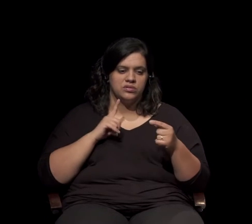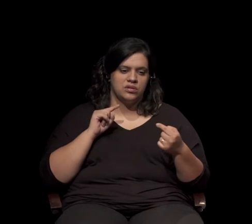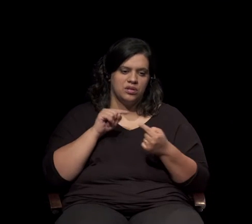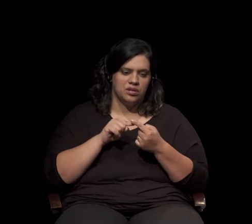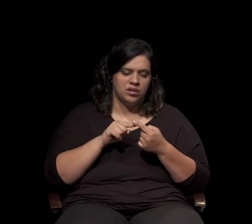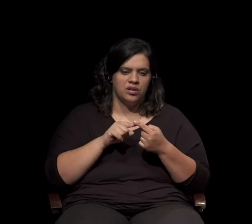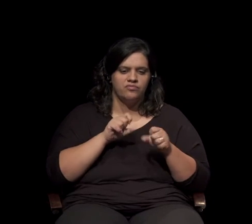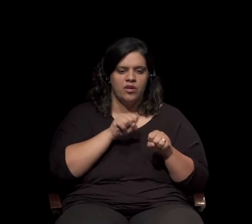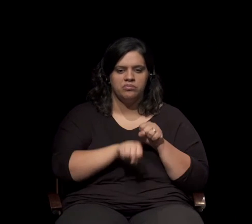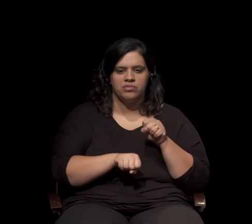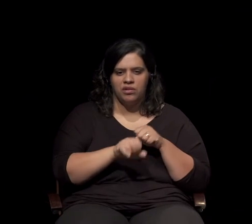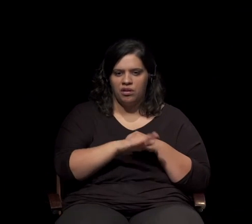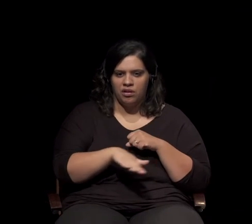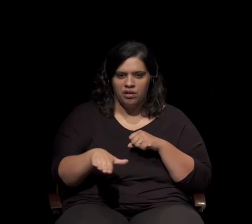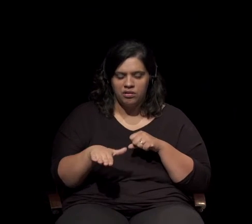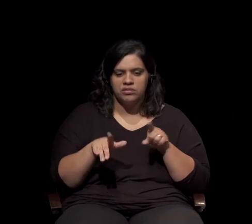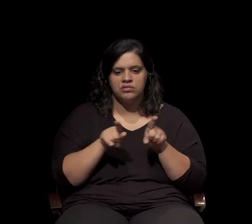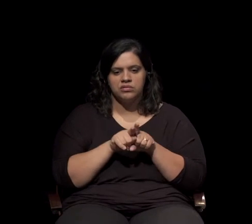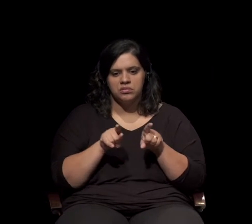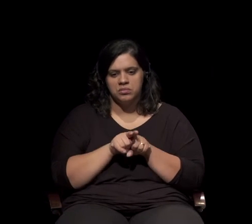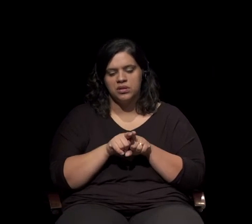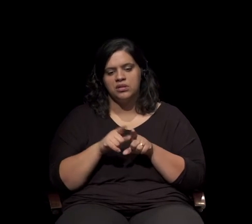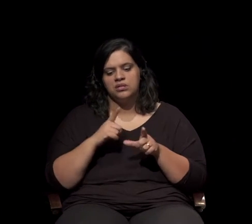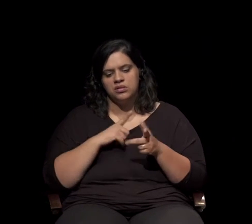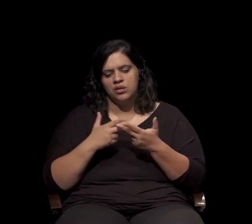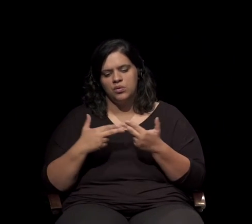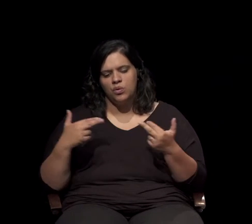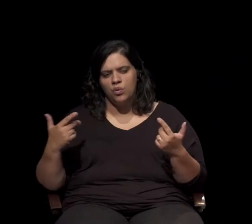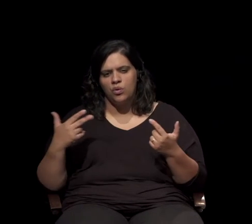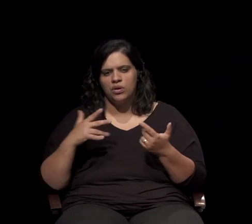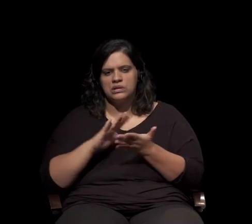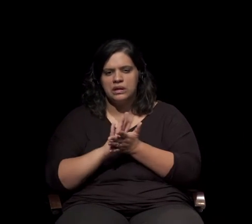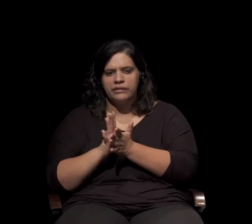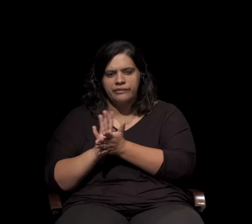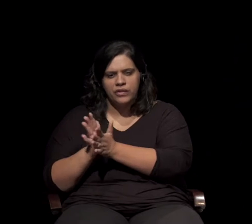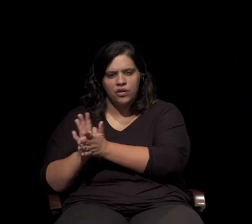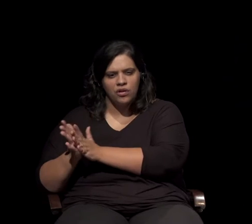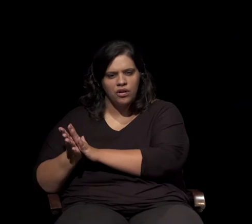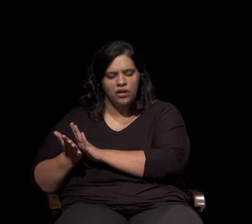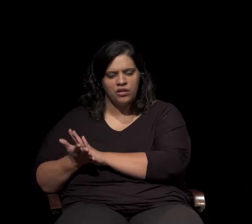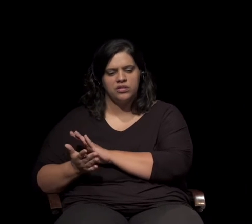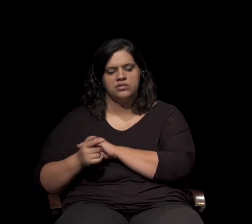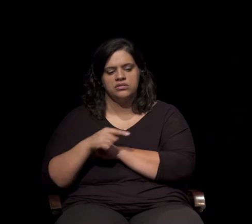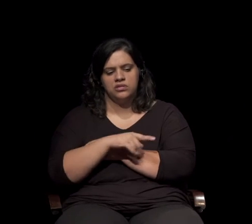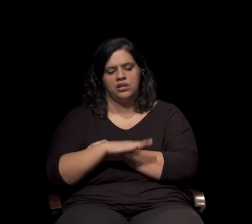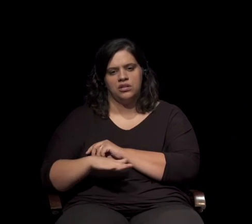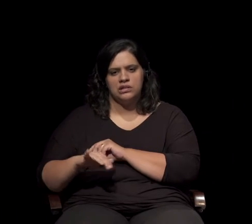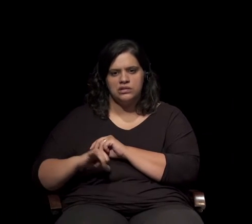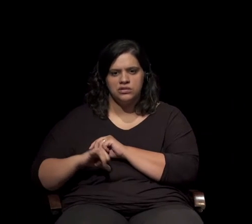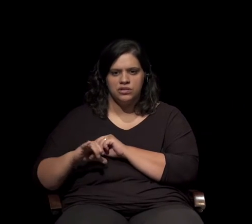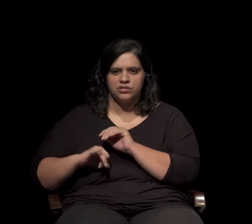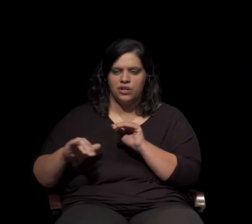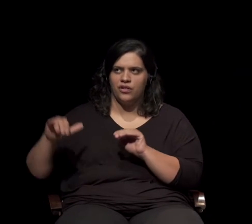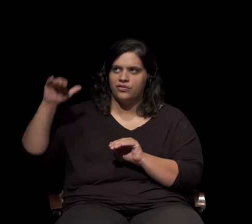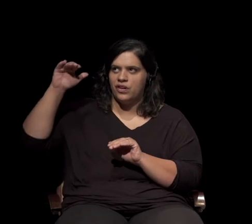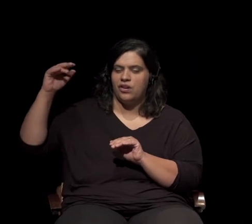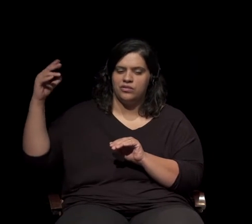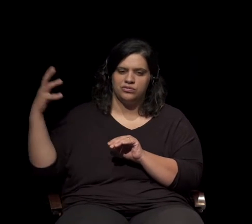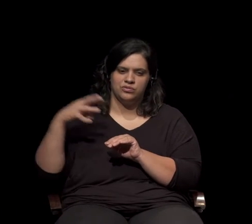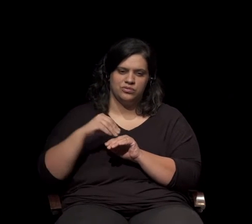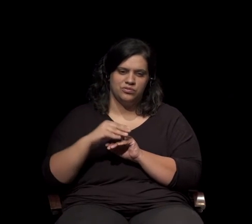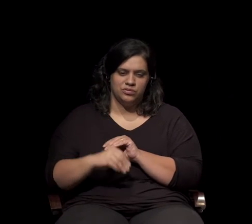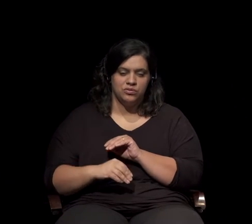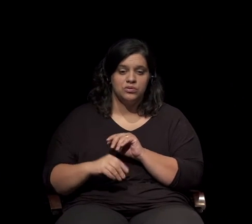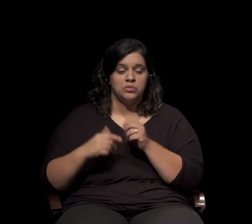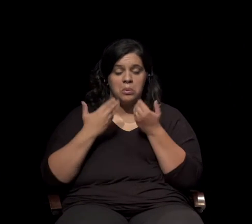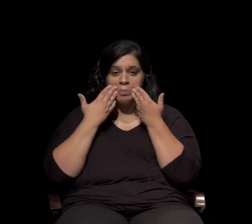the little violences with which the child is brought into the adult world, has been made public. And in this